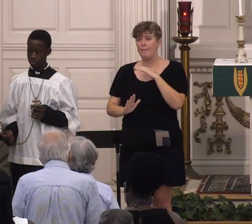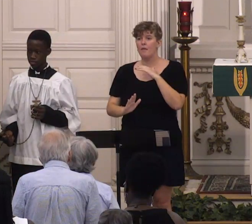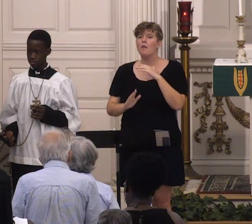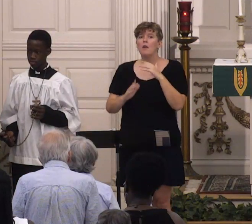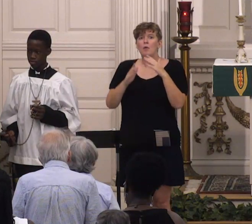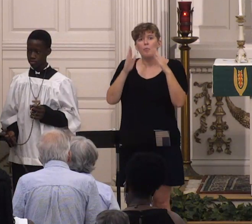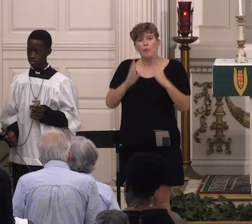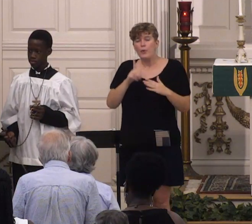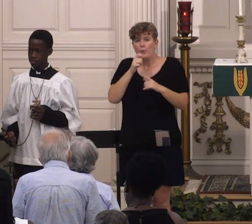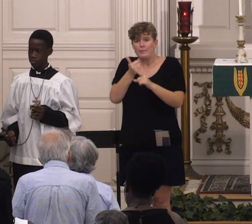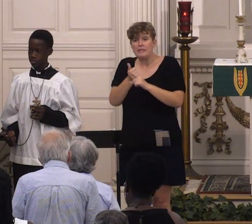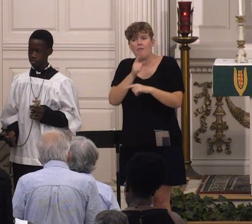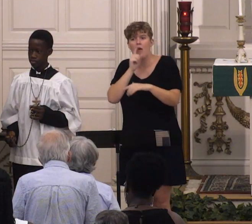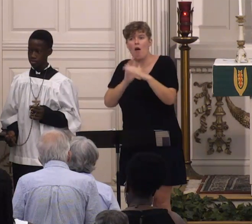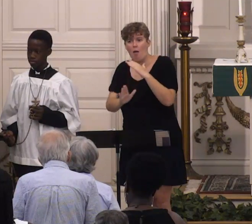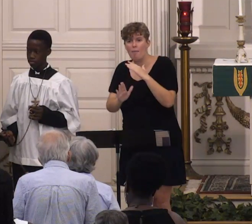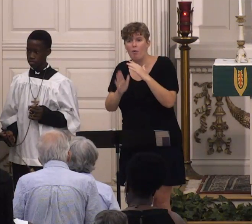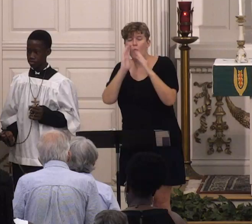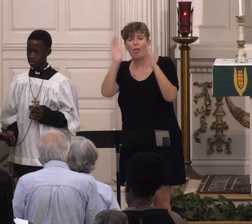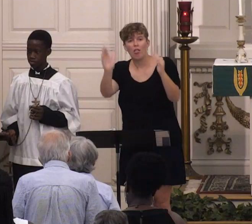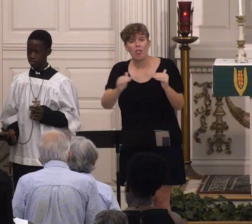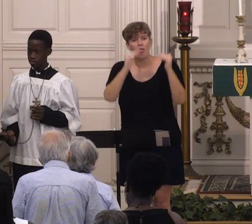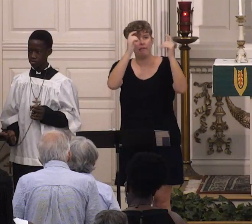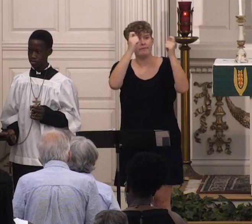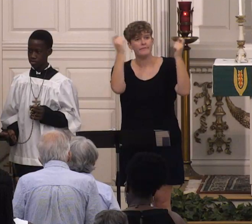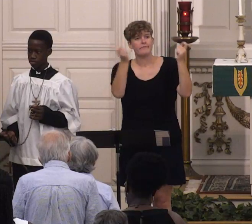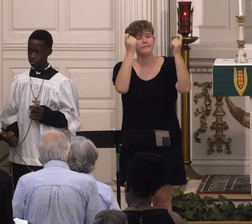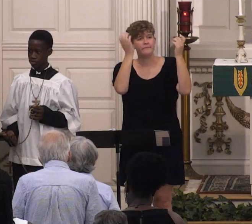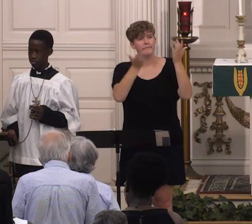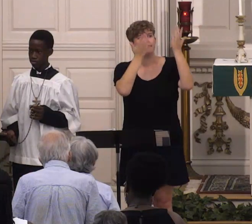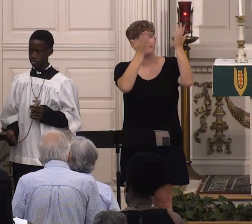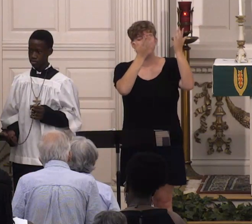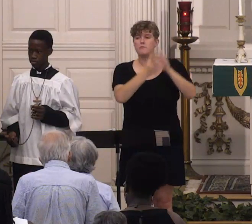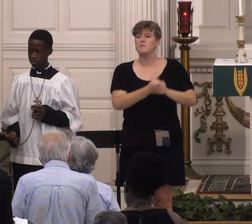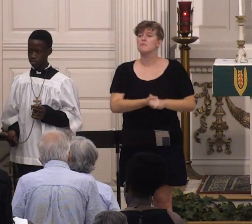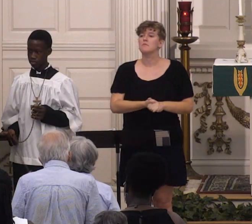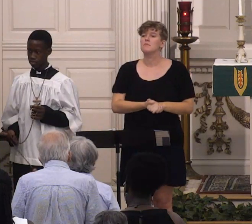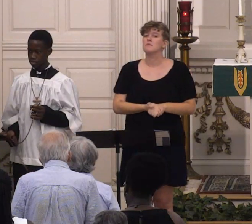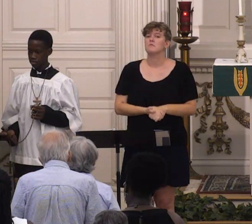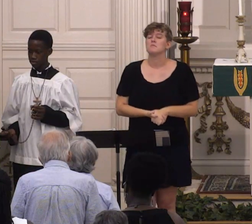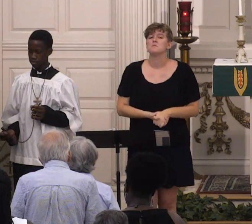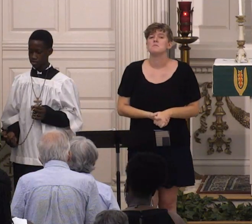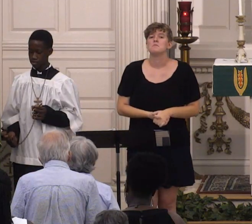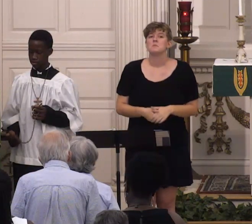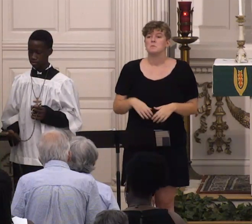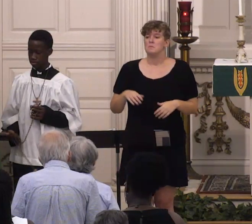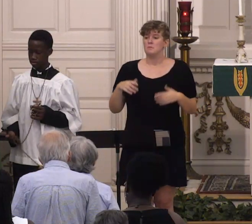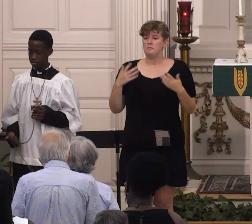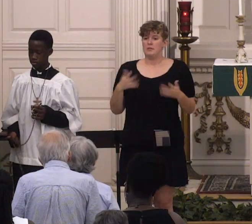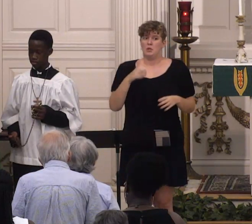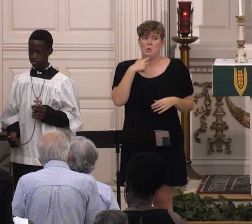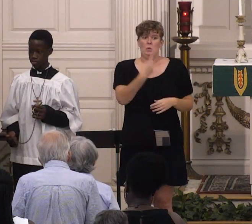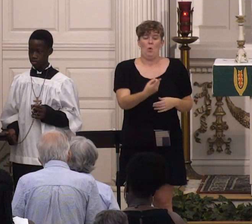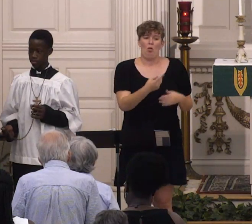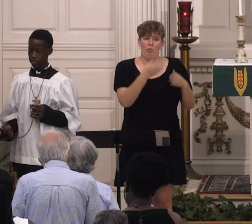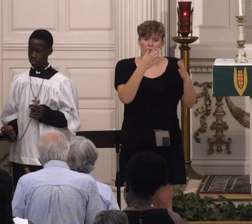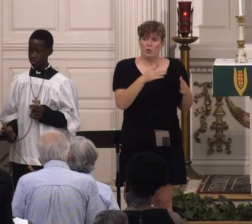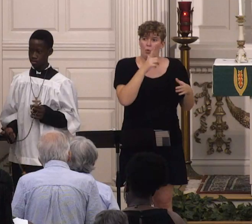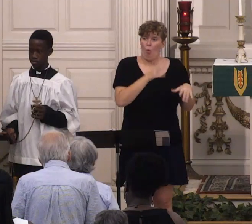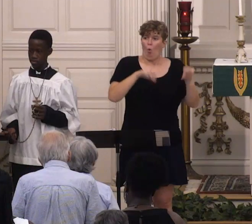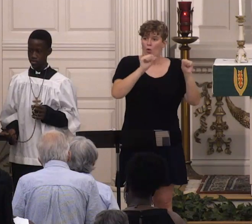himself will be exalted. Then he said to the host who invited him,